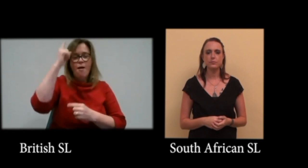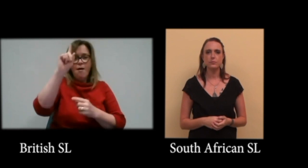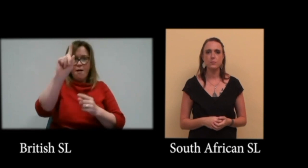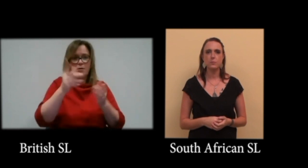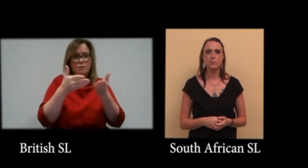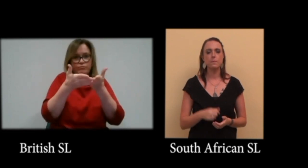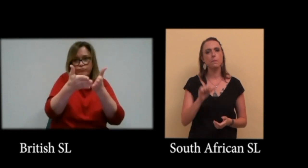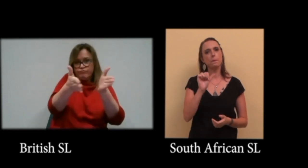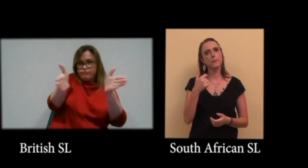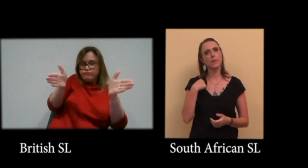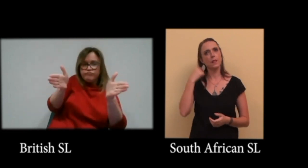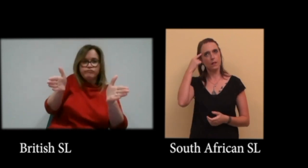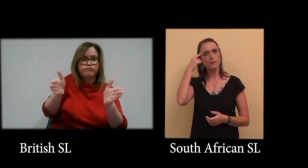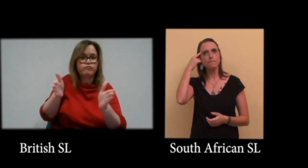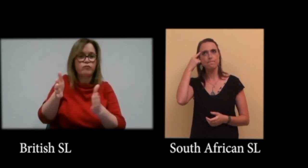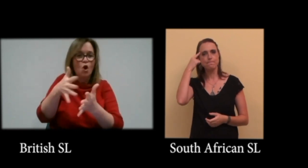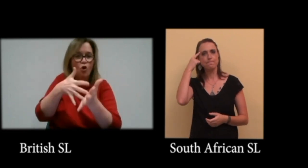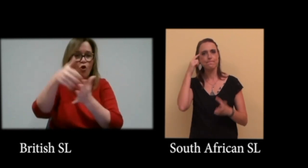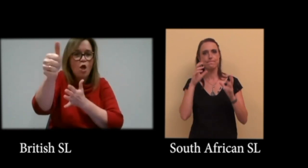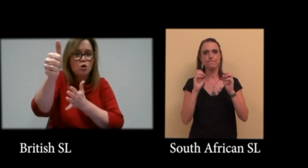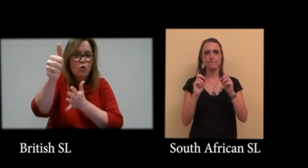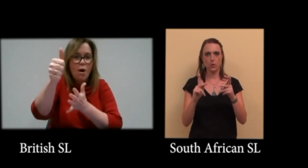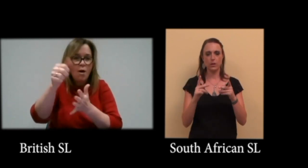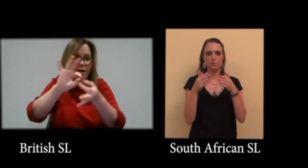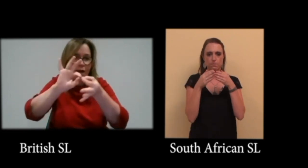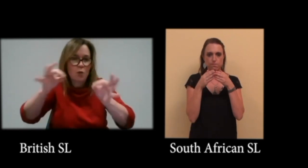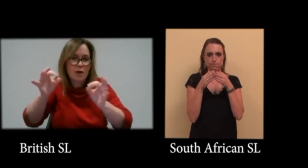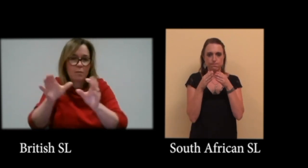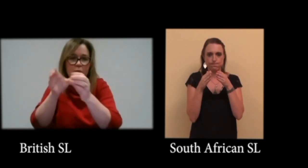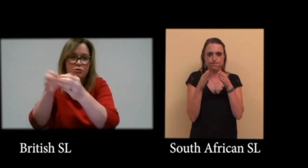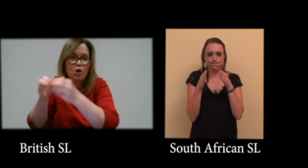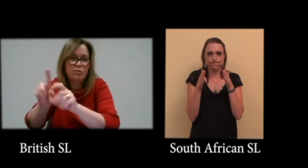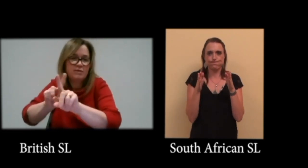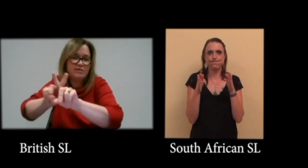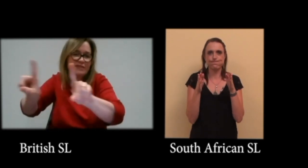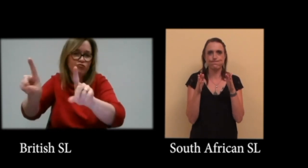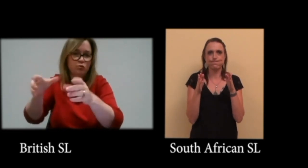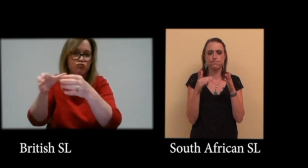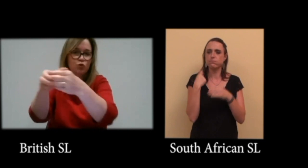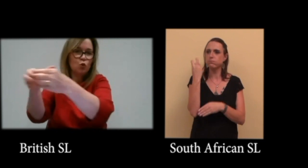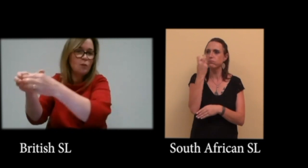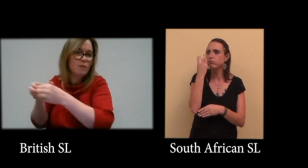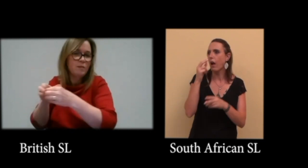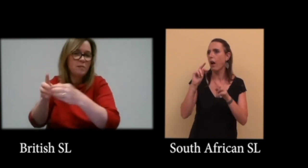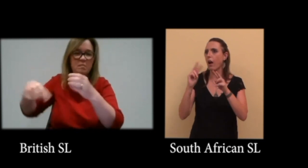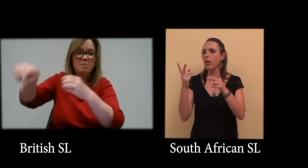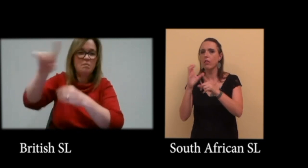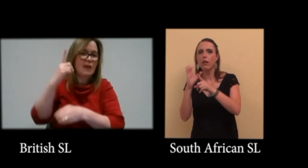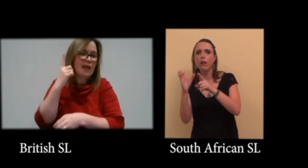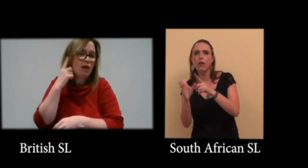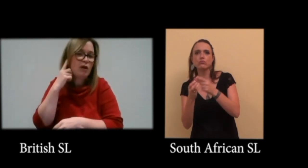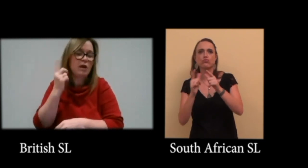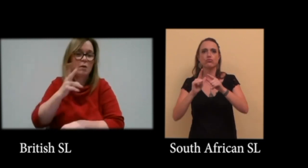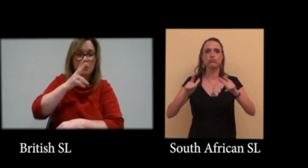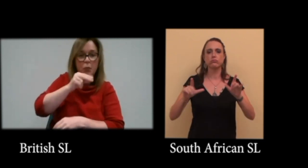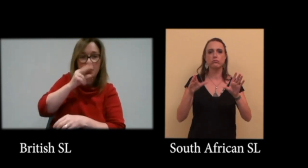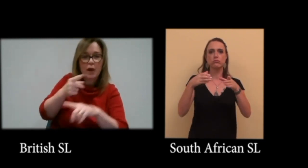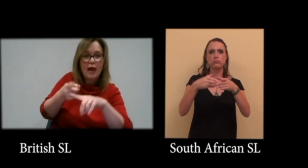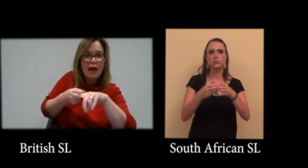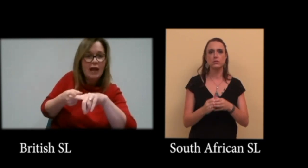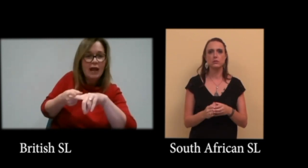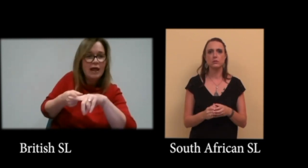I was quite surprised. I then thought I would extend my research to look for